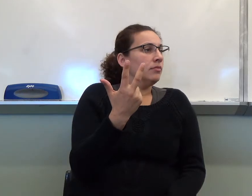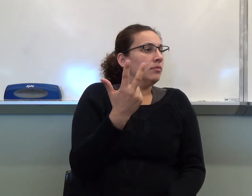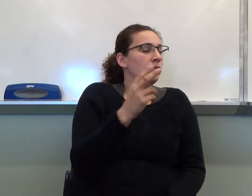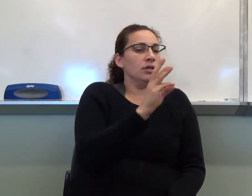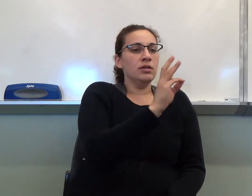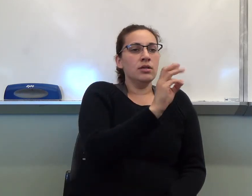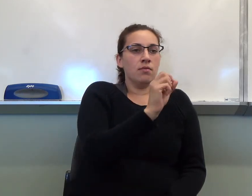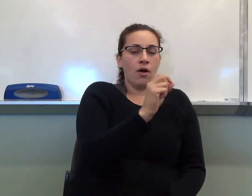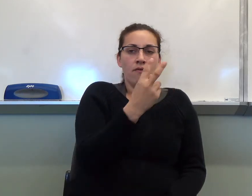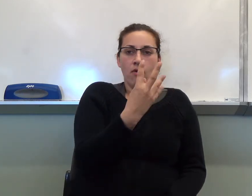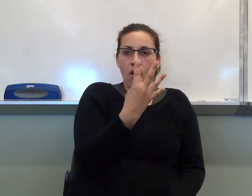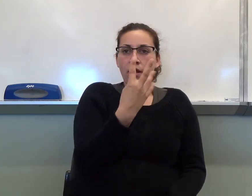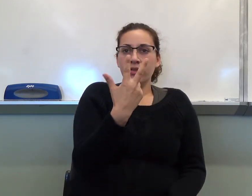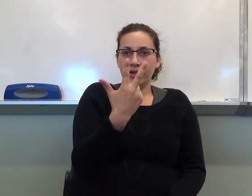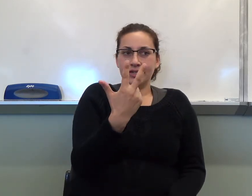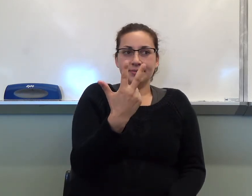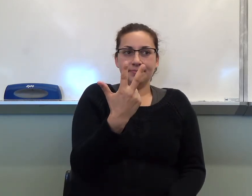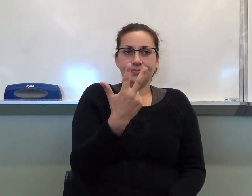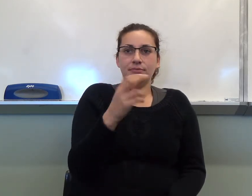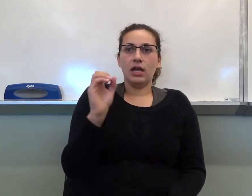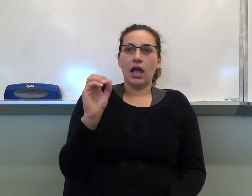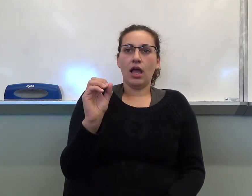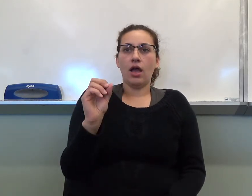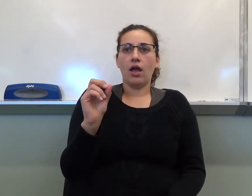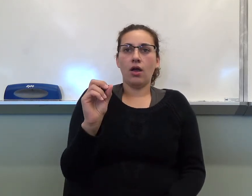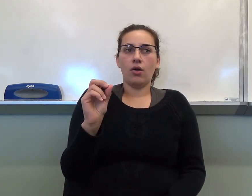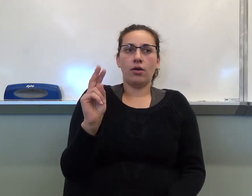6.43, and that will be in ounces.